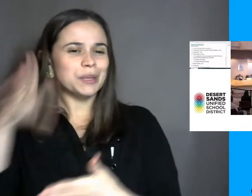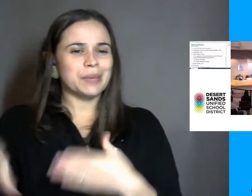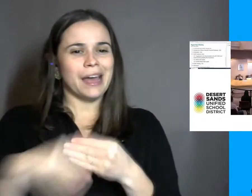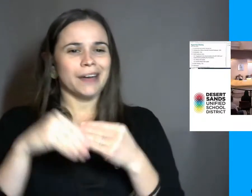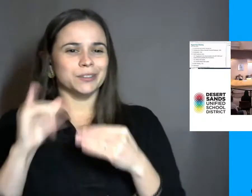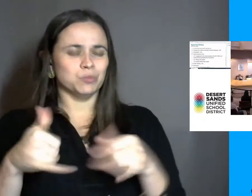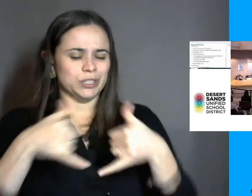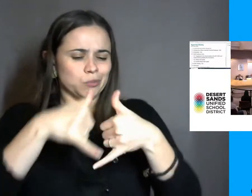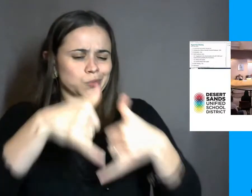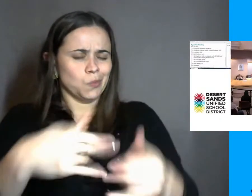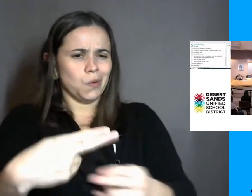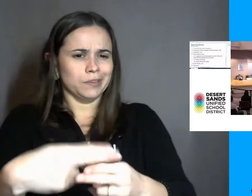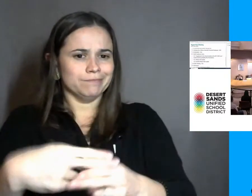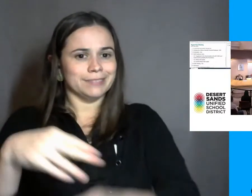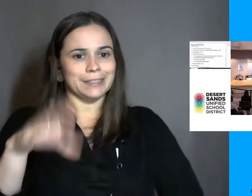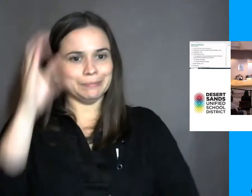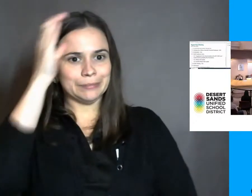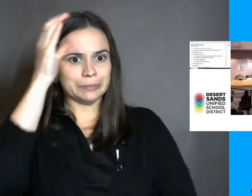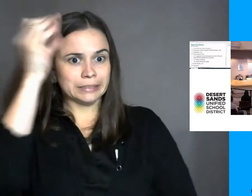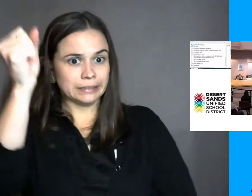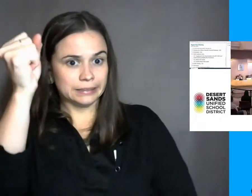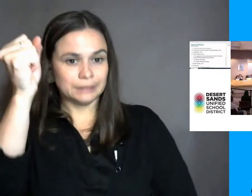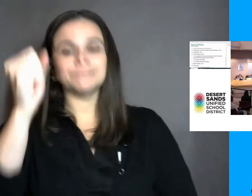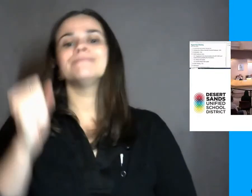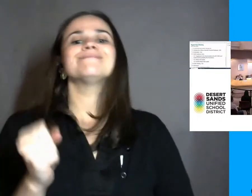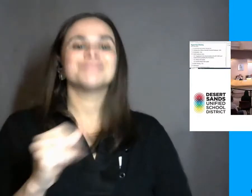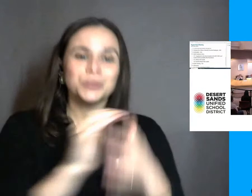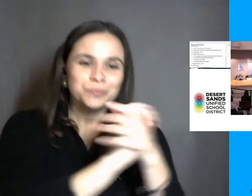School Award. So congratulations to both.